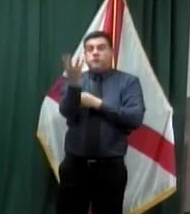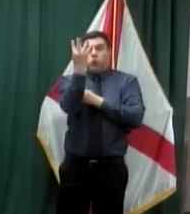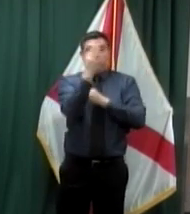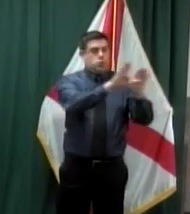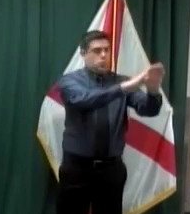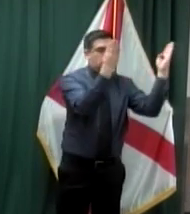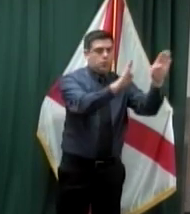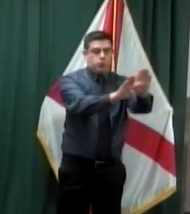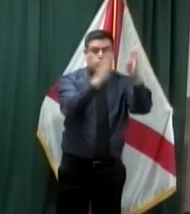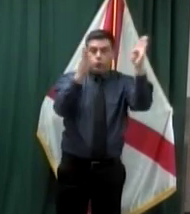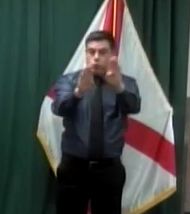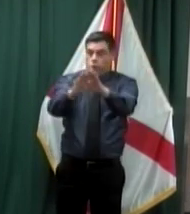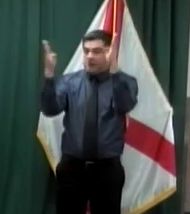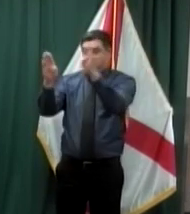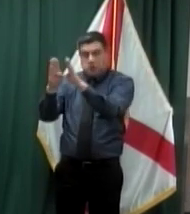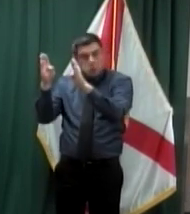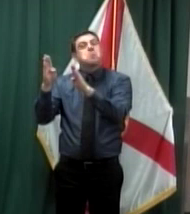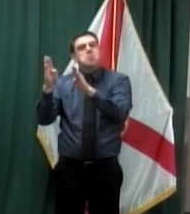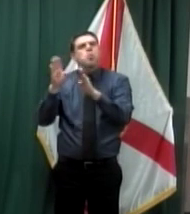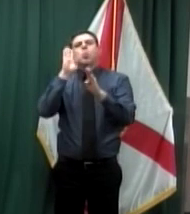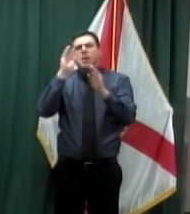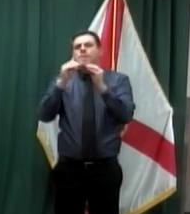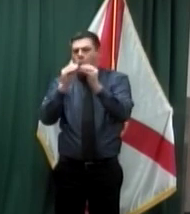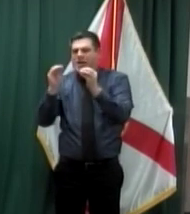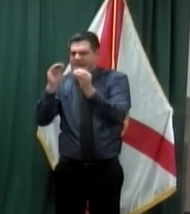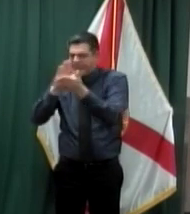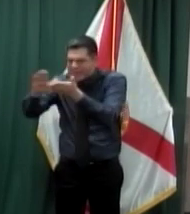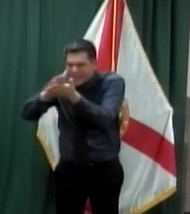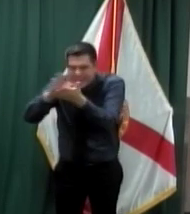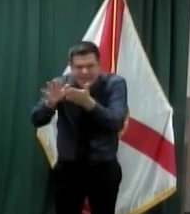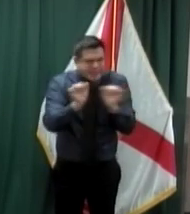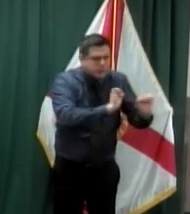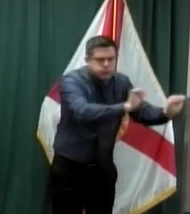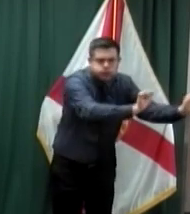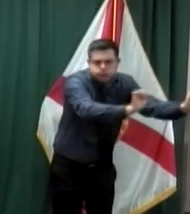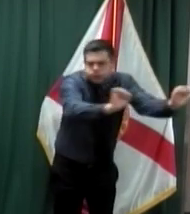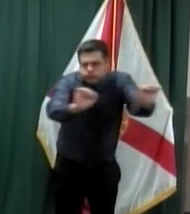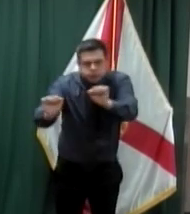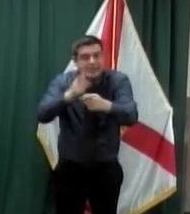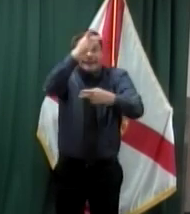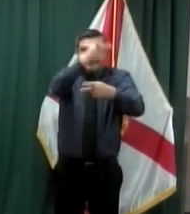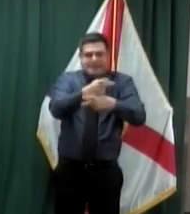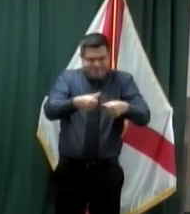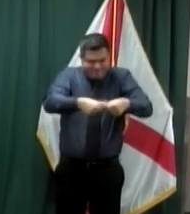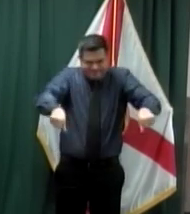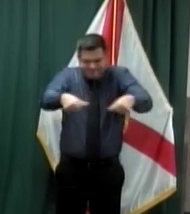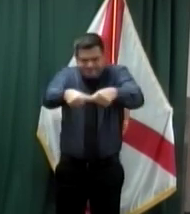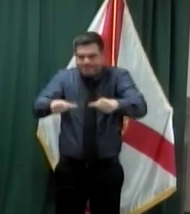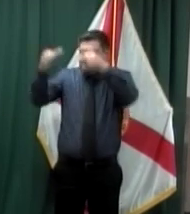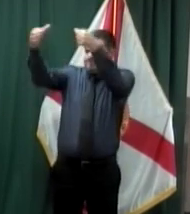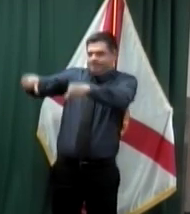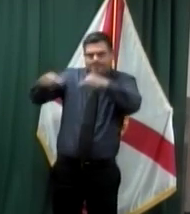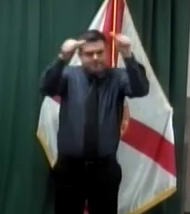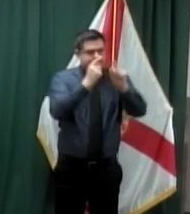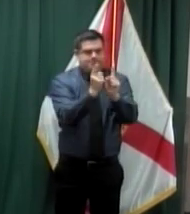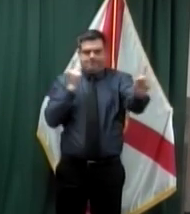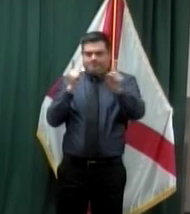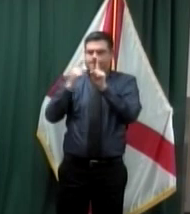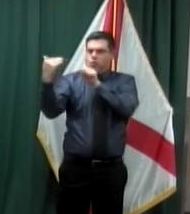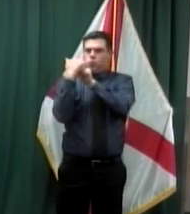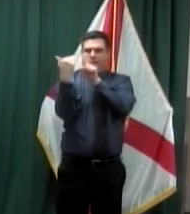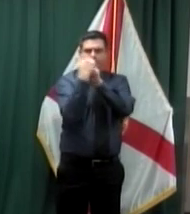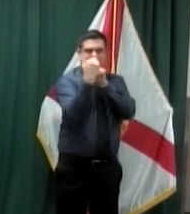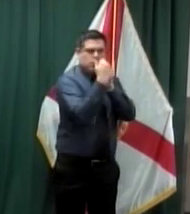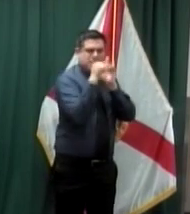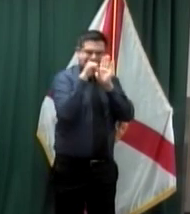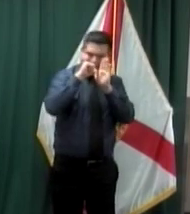Social distancing measures are now in place with 25% occupancy. In the first 5 days of operation from May 12th to May 17th,